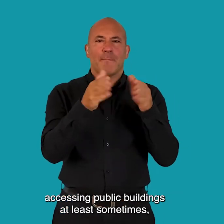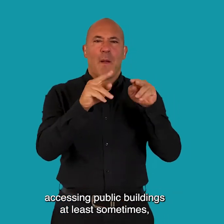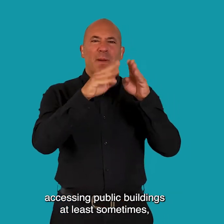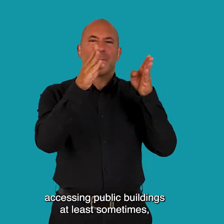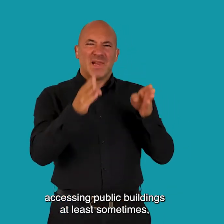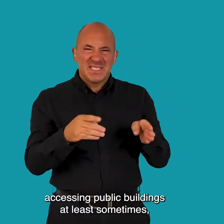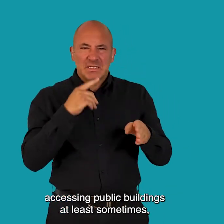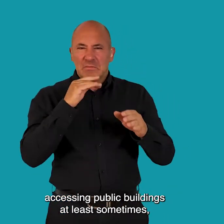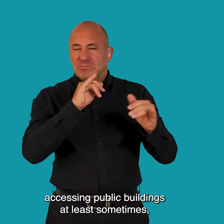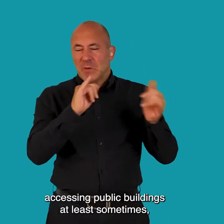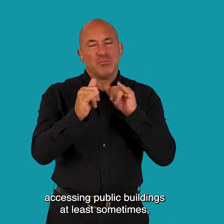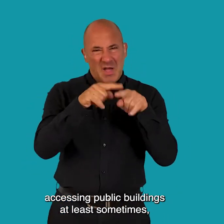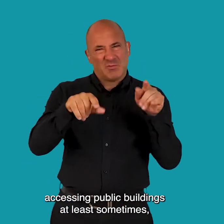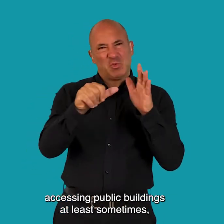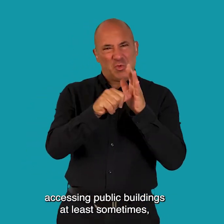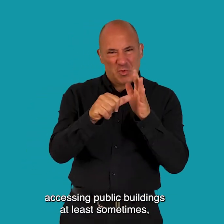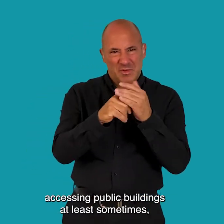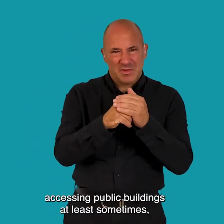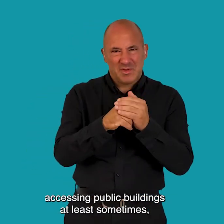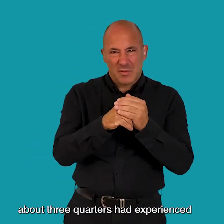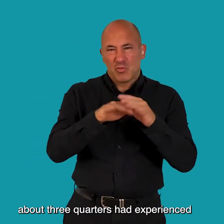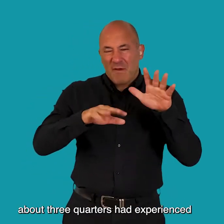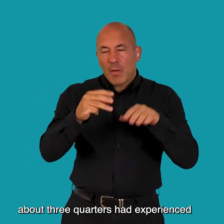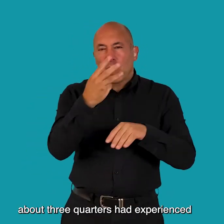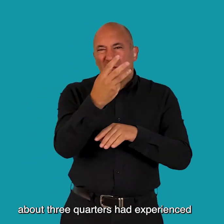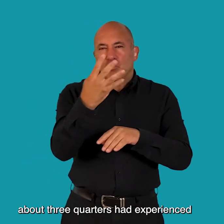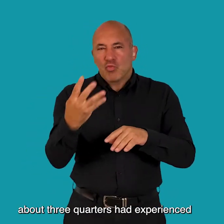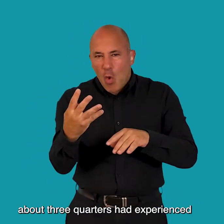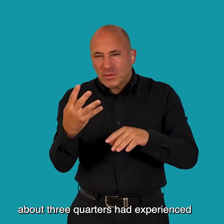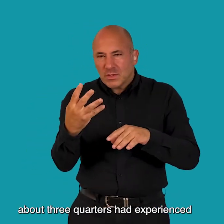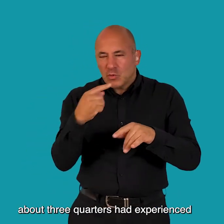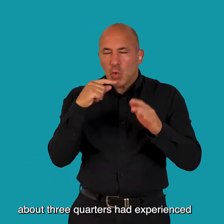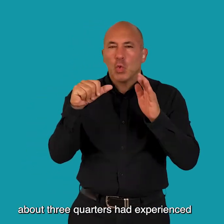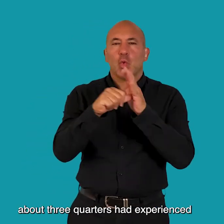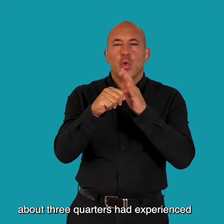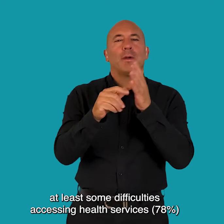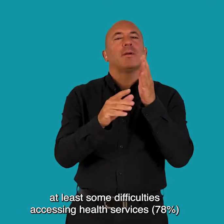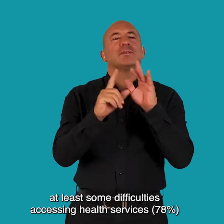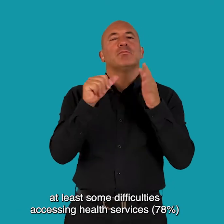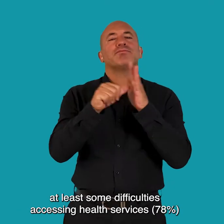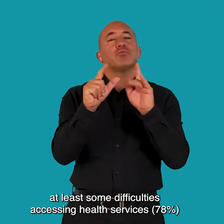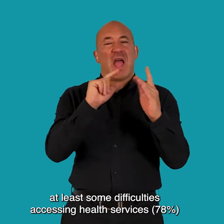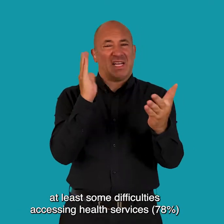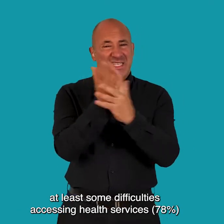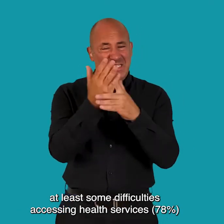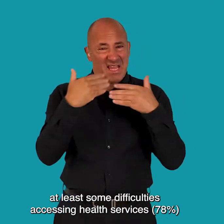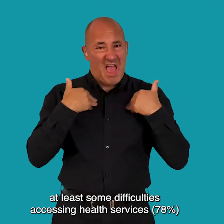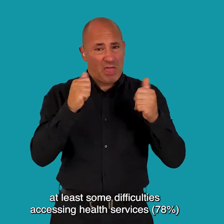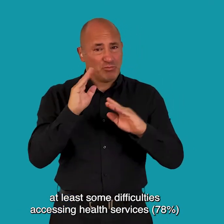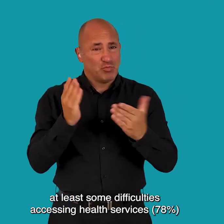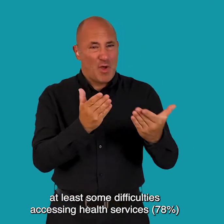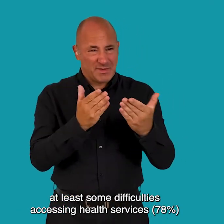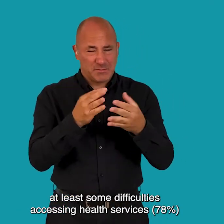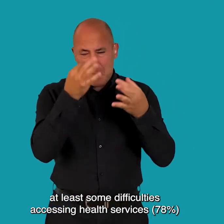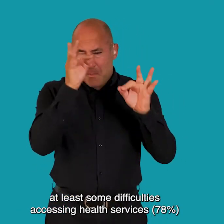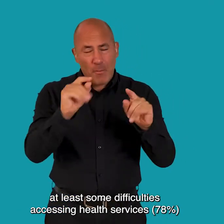public buildings at least sometimes, about 3/4 had experienced at least some difficulties accessing health